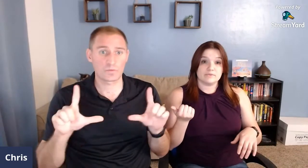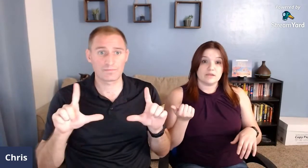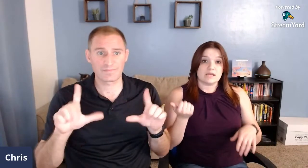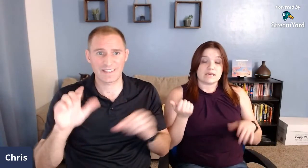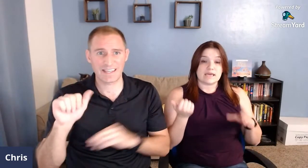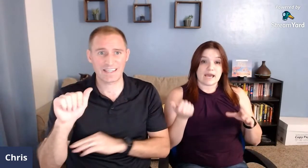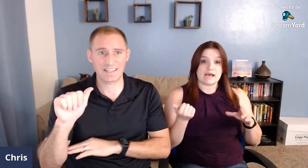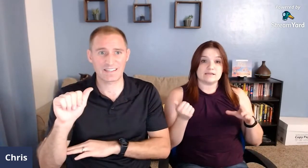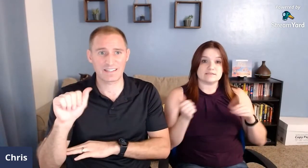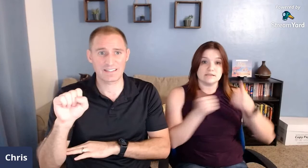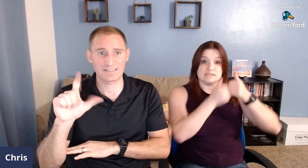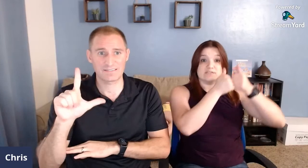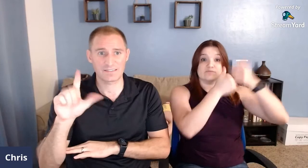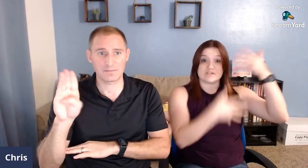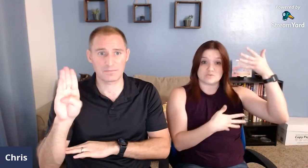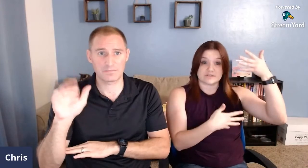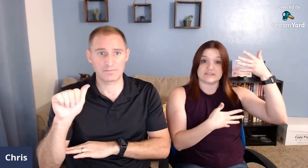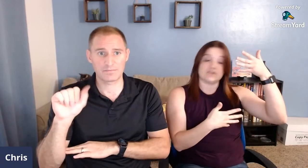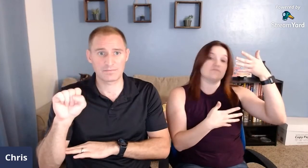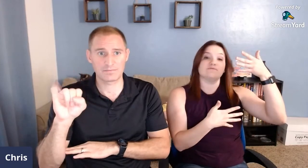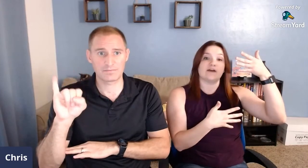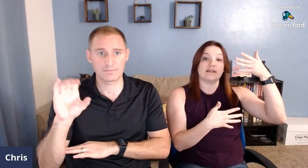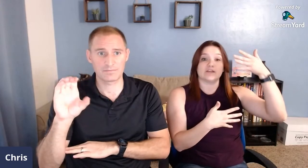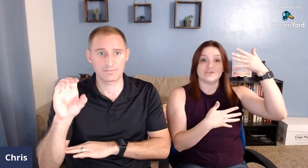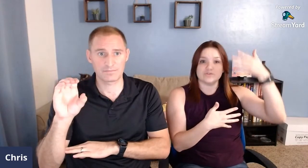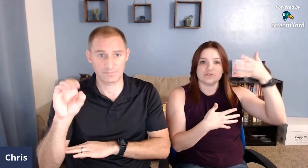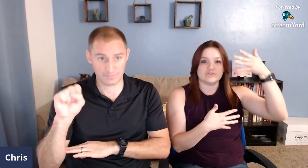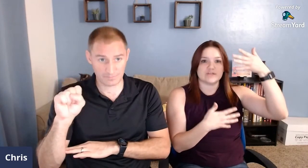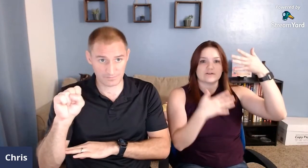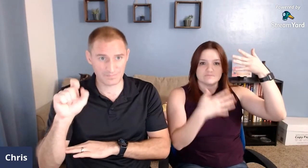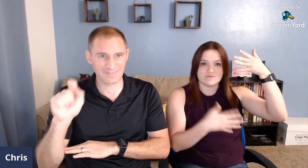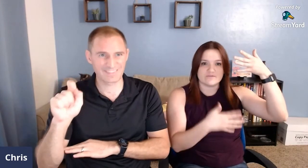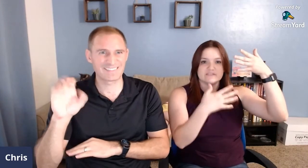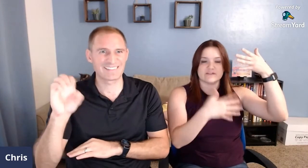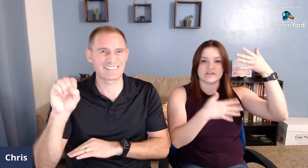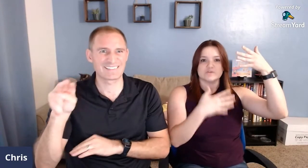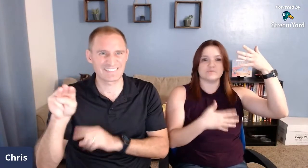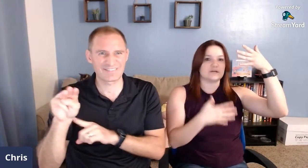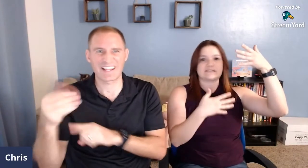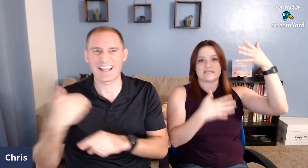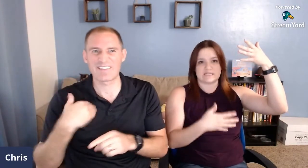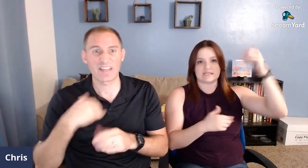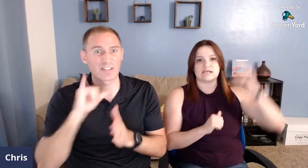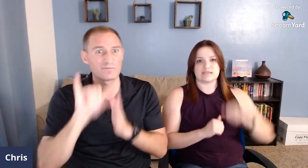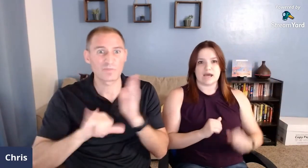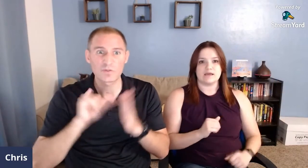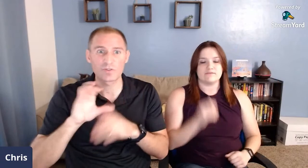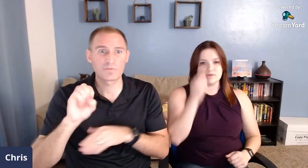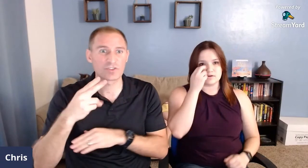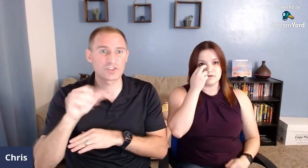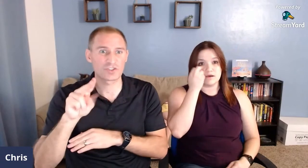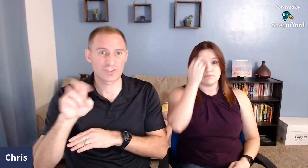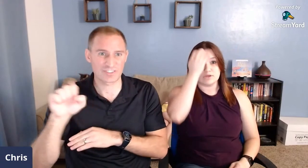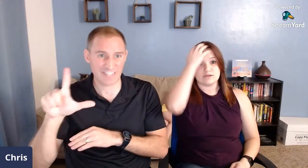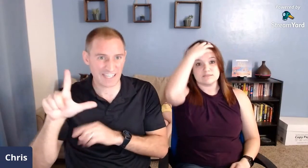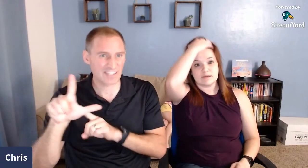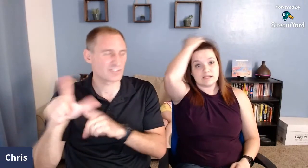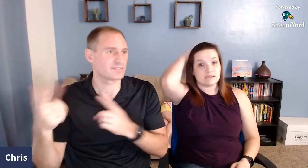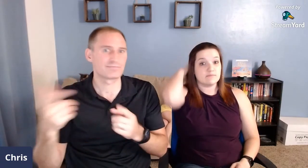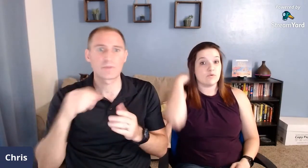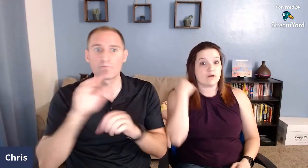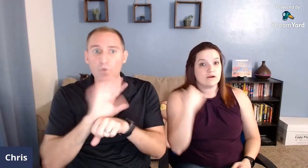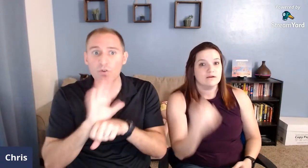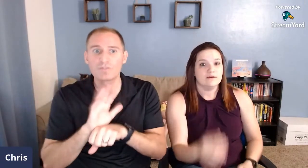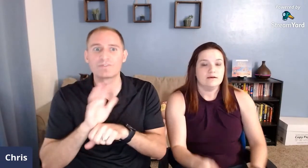aslbasics.com, he has a list of resources that you can find, like YouTube channels, movies, videos, books, anything like that, if you're curious